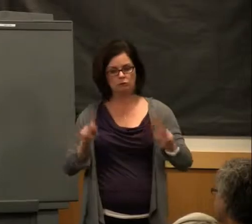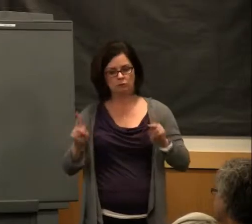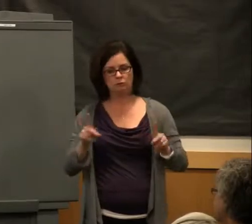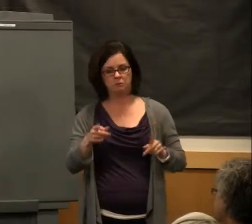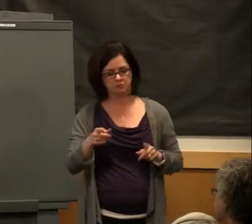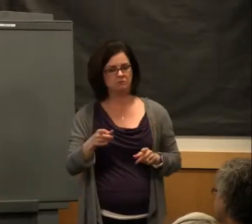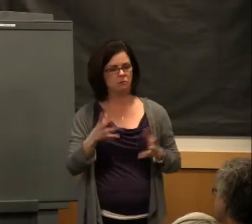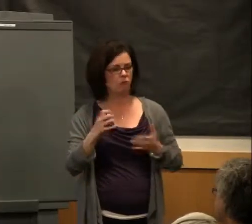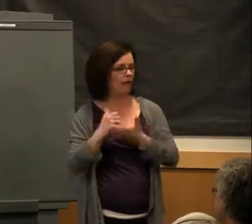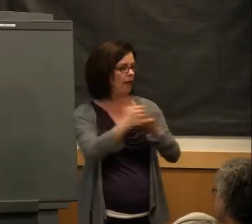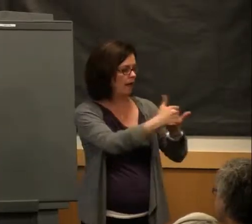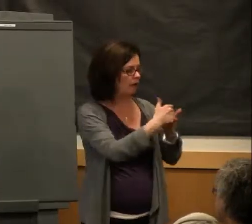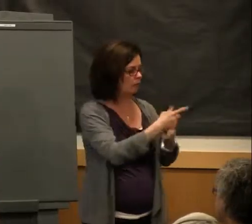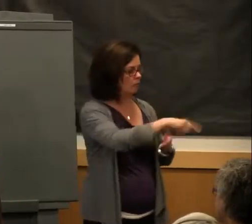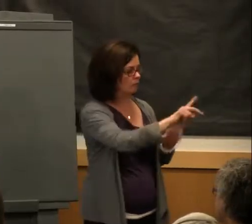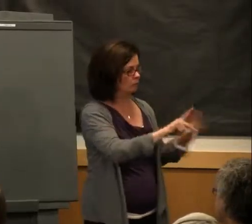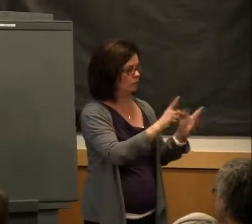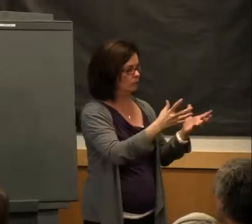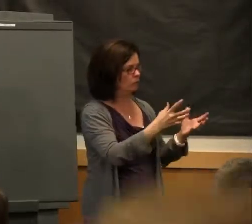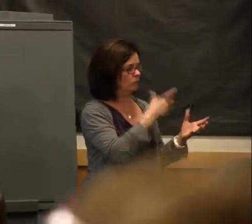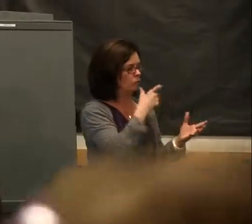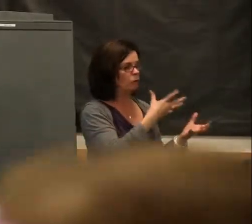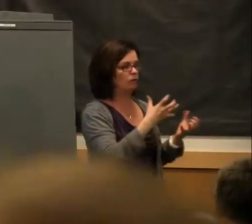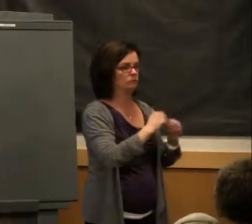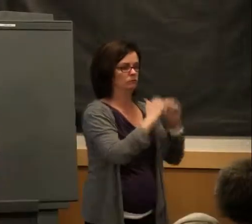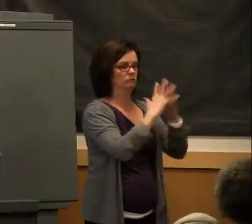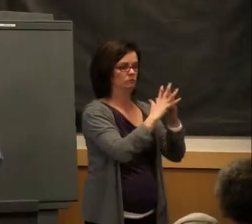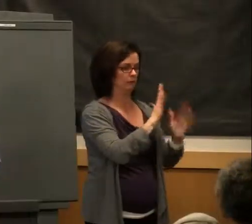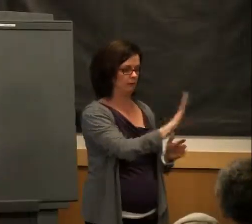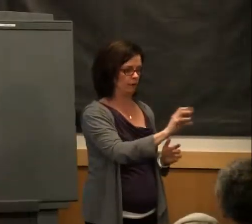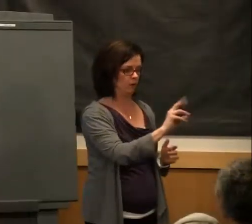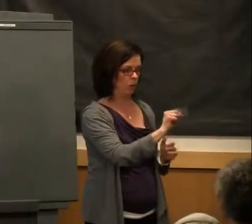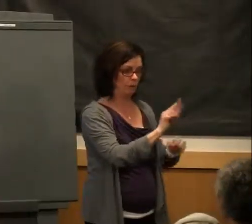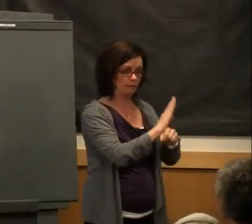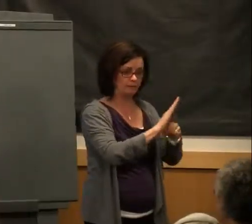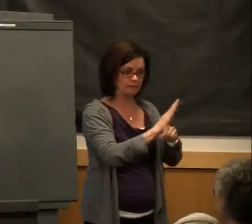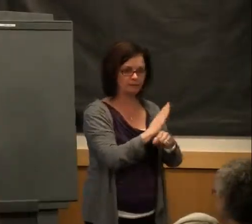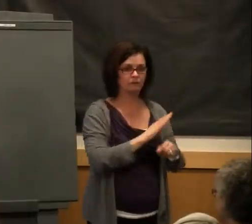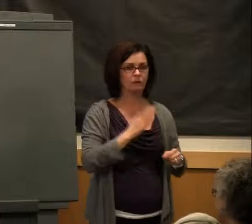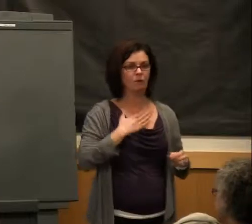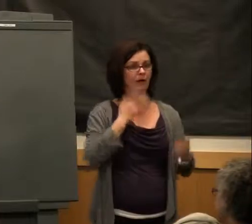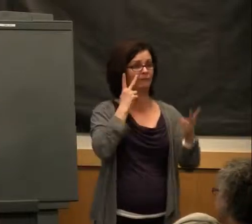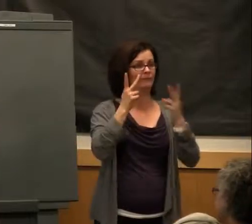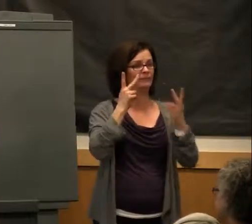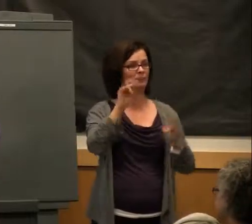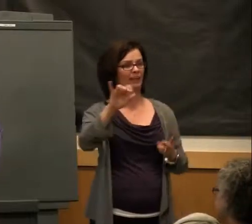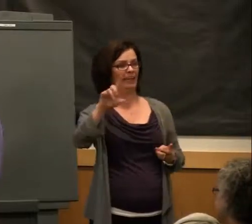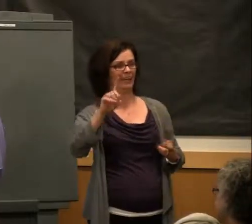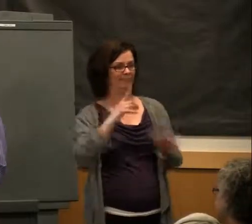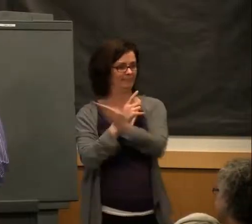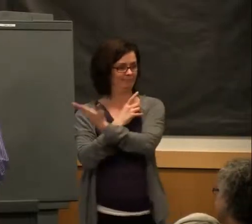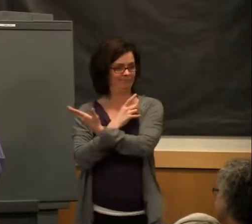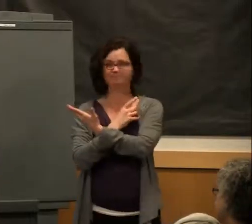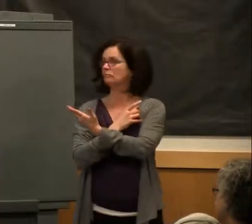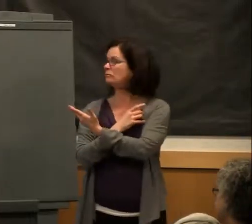who want to start a business of their own. So as my visual aid on here, I've pulled up